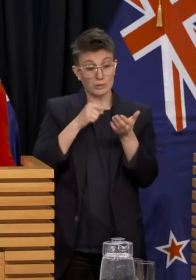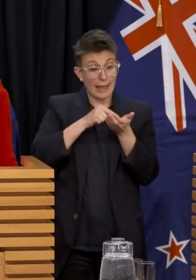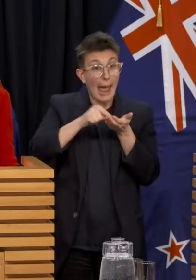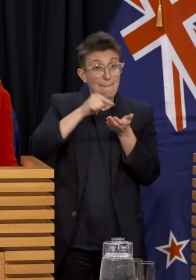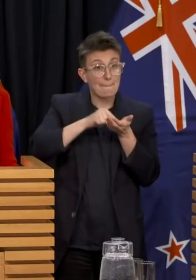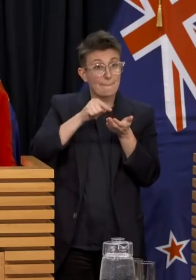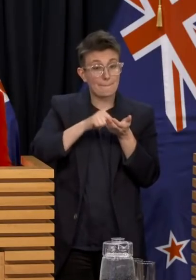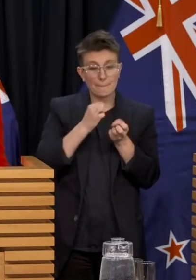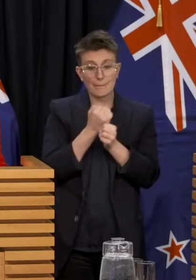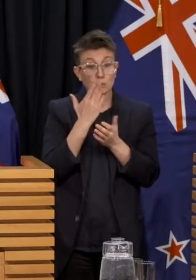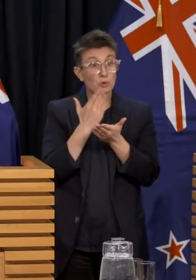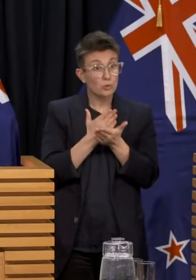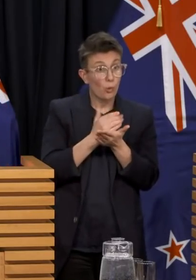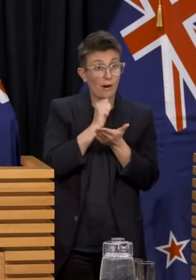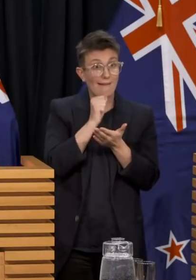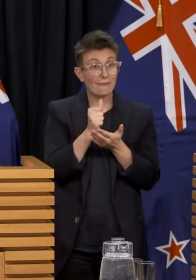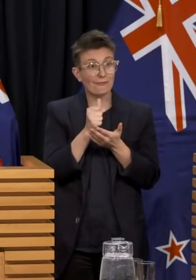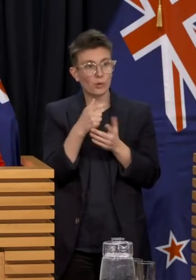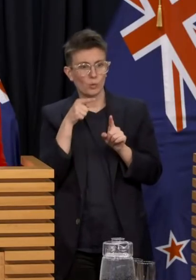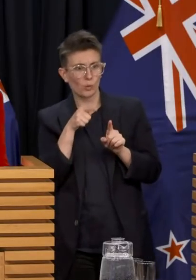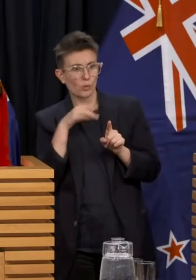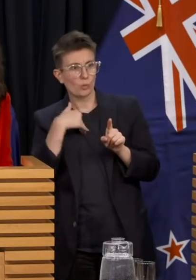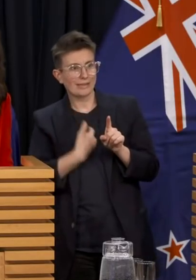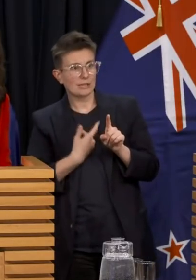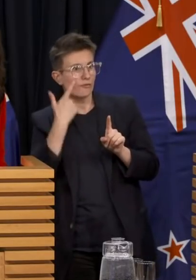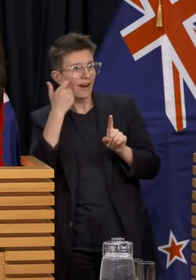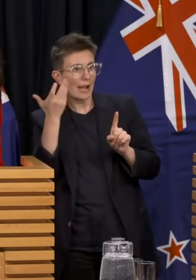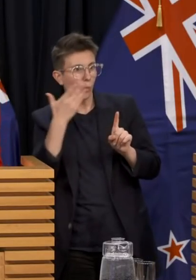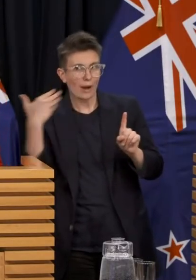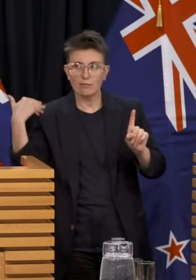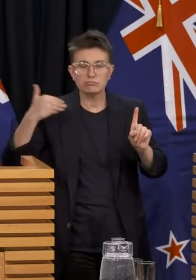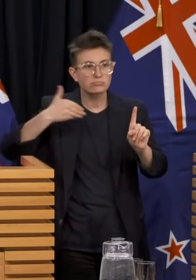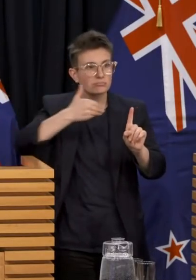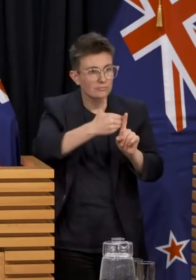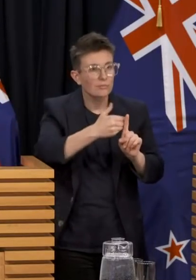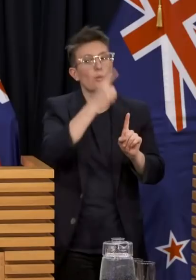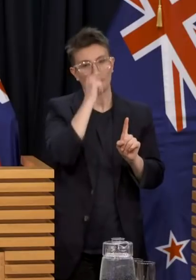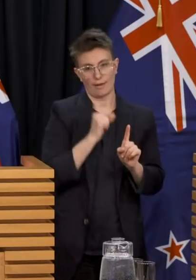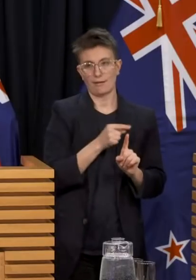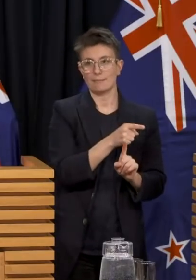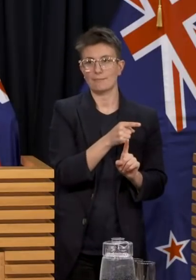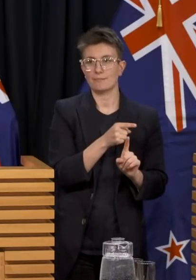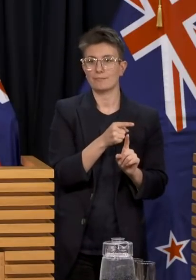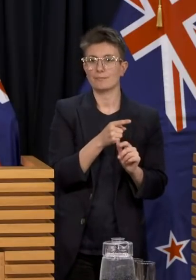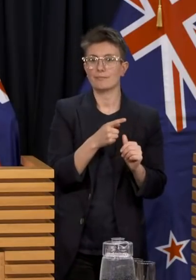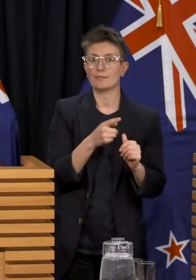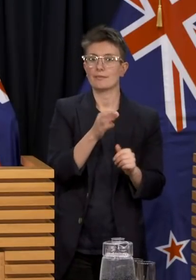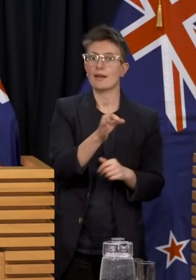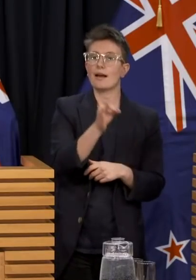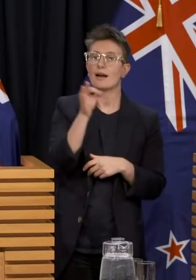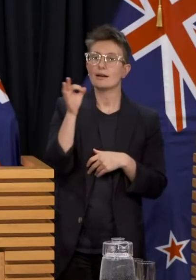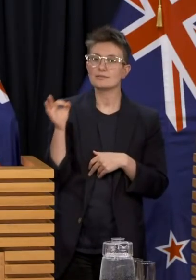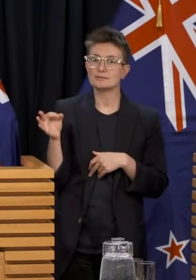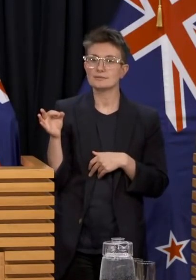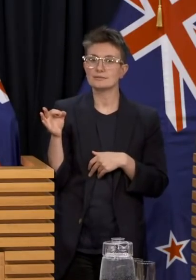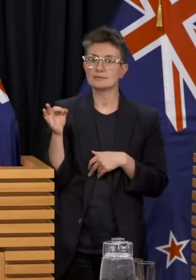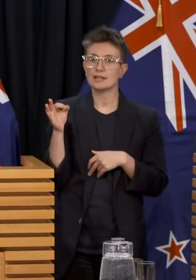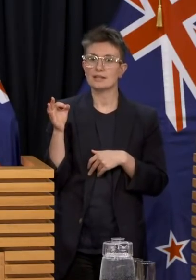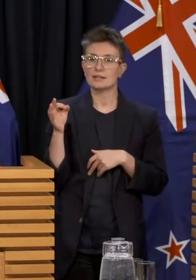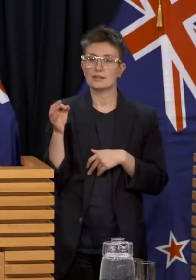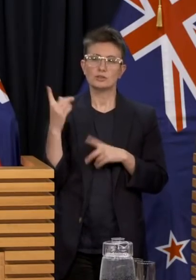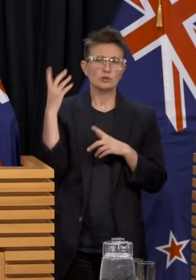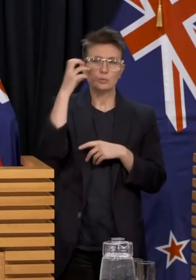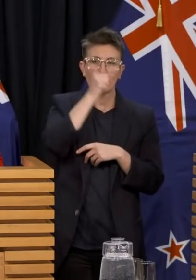we ever need to trace your steps. Do you regret at all not changing the amount of statutory minimum sick leave that